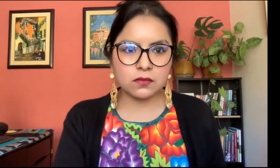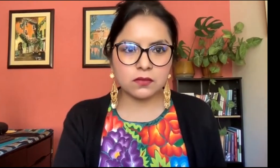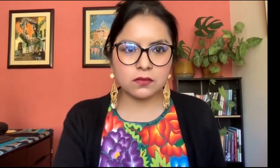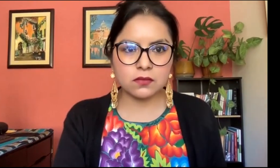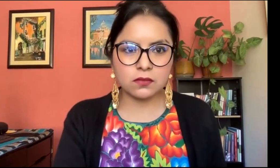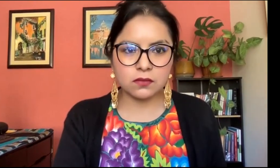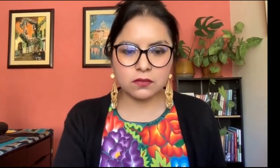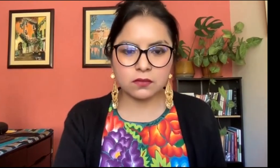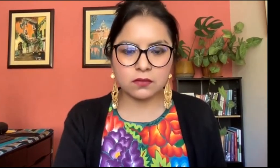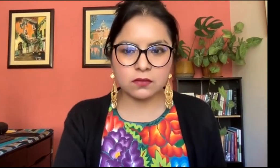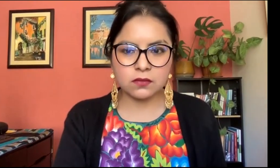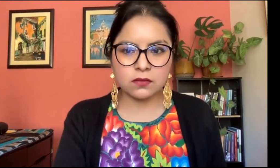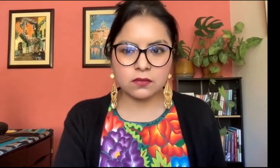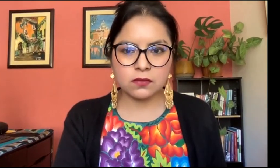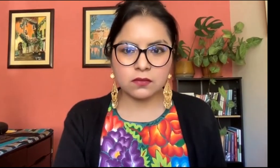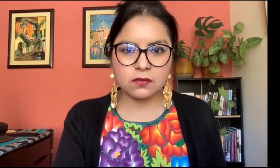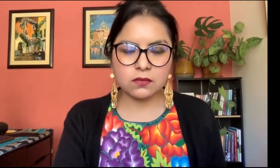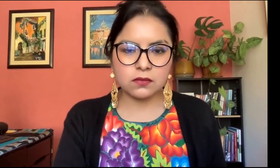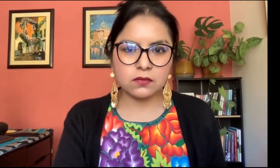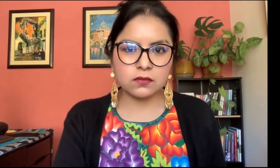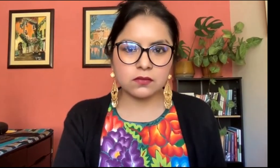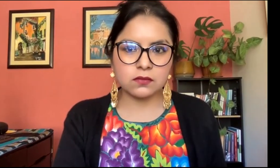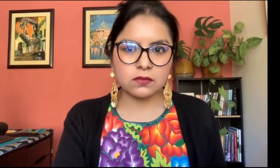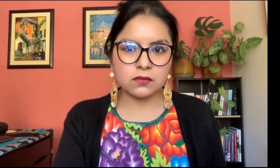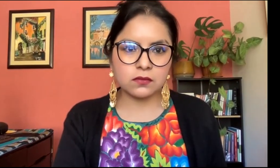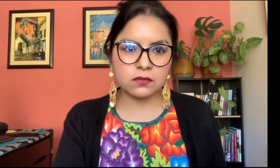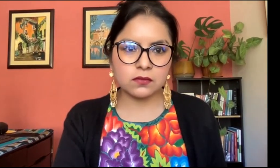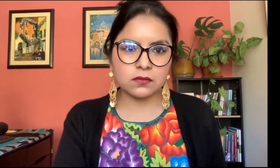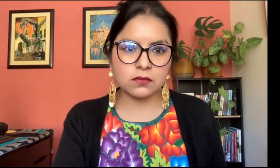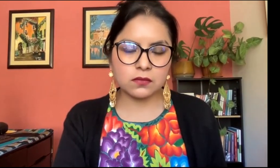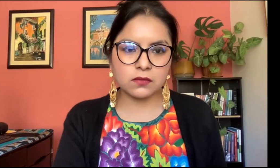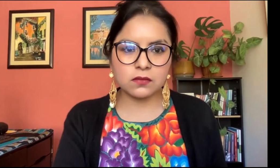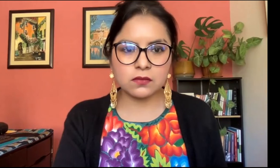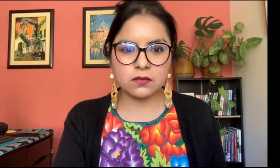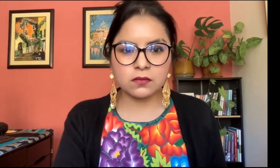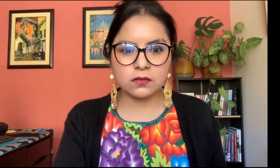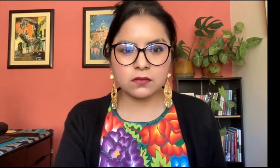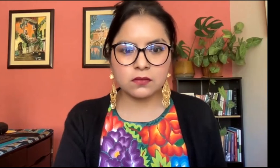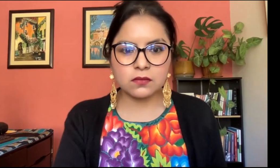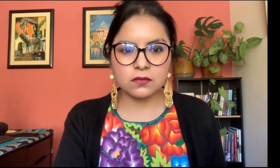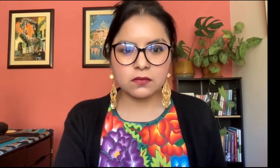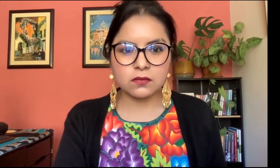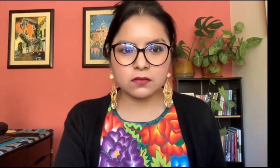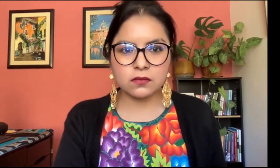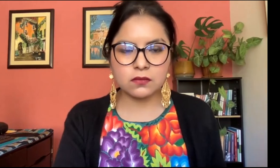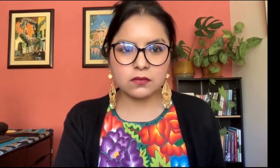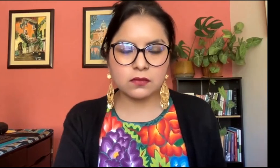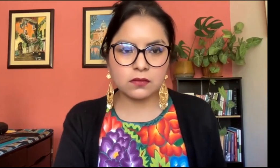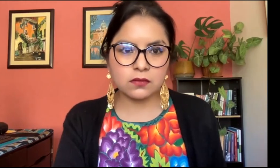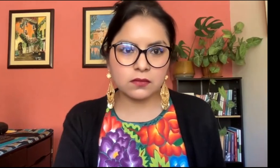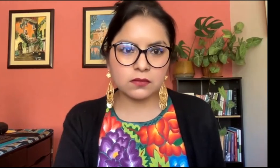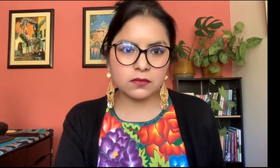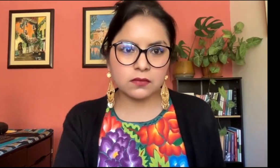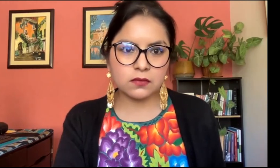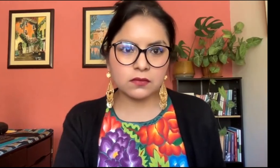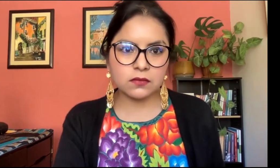contributing to resiliency, and that came about from the different fora and dialogues that were